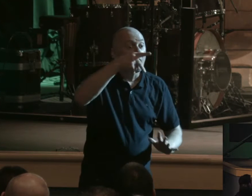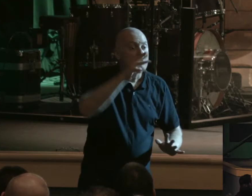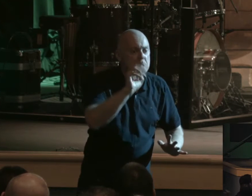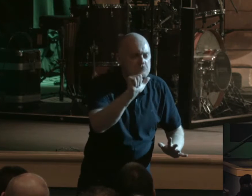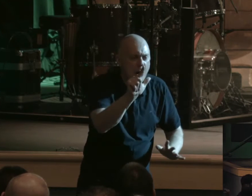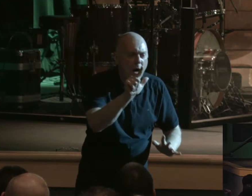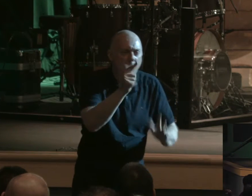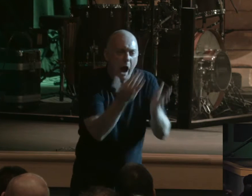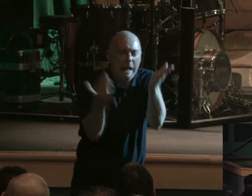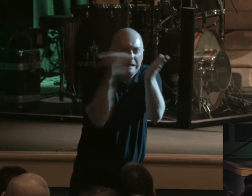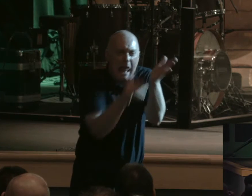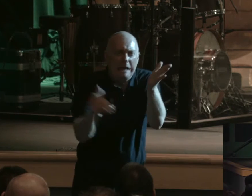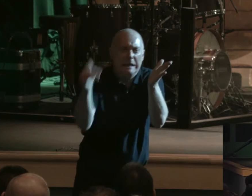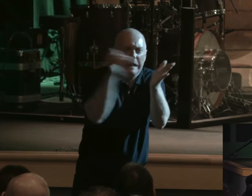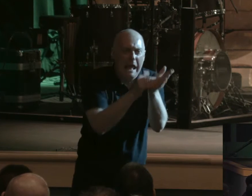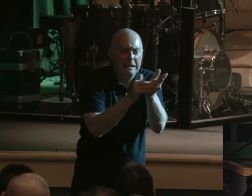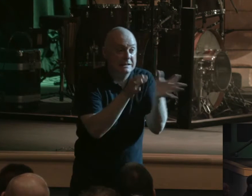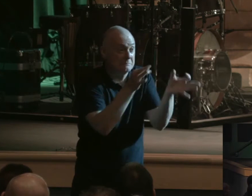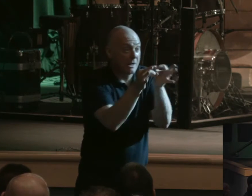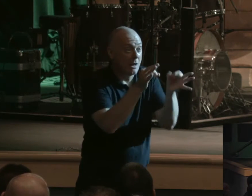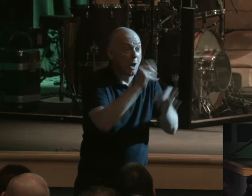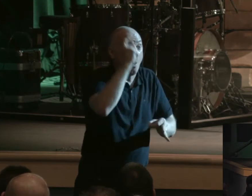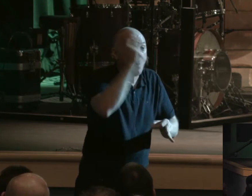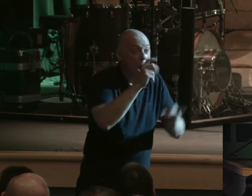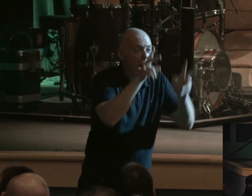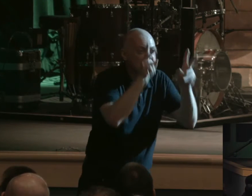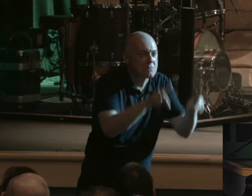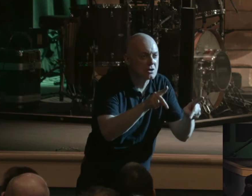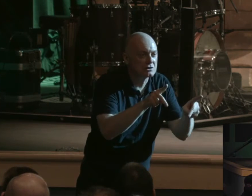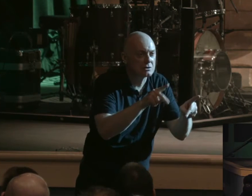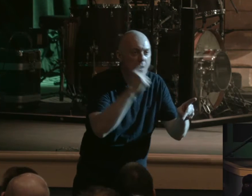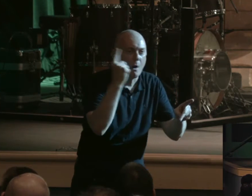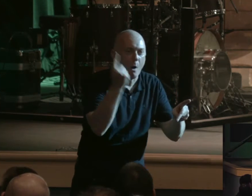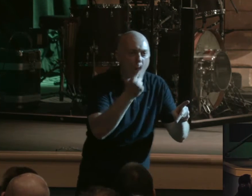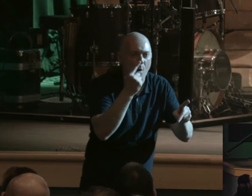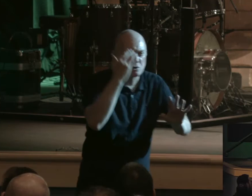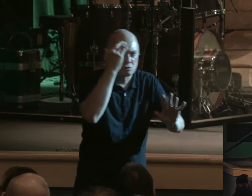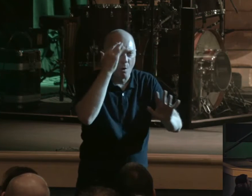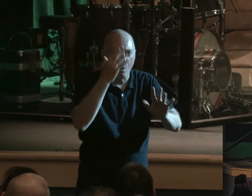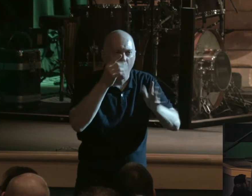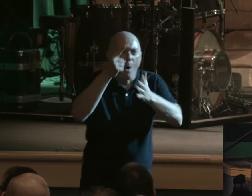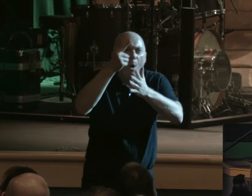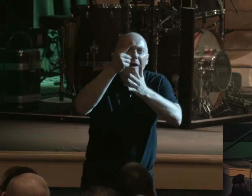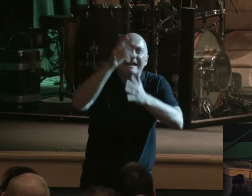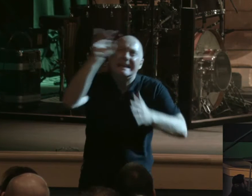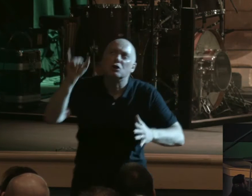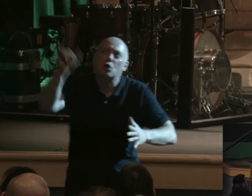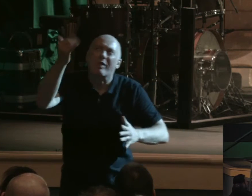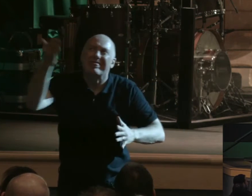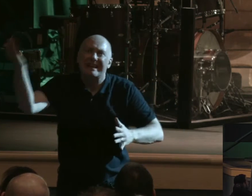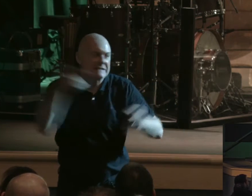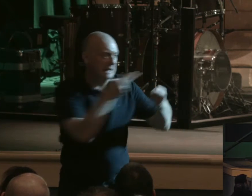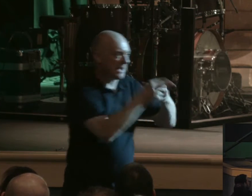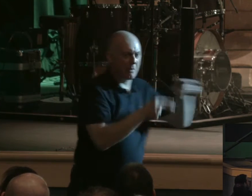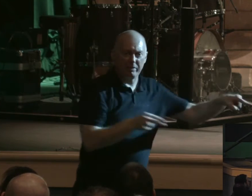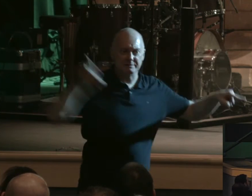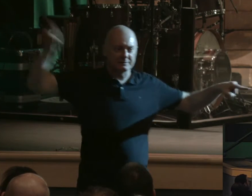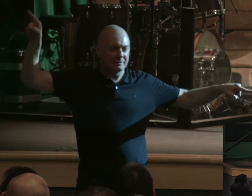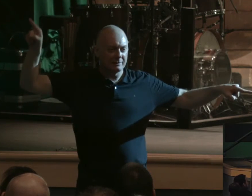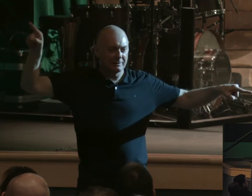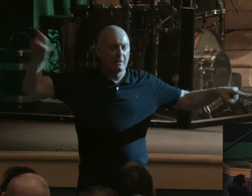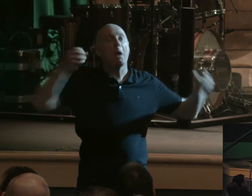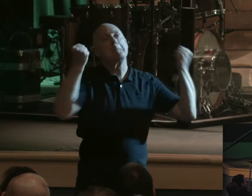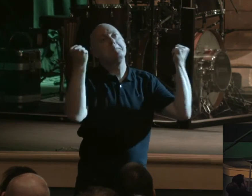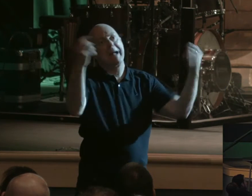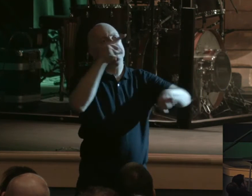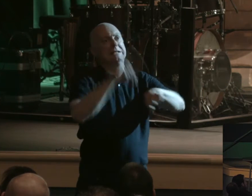is constantly doing, the wise person is constantly discerning between what's eternal and what's temporary. I can't tell you how